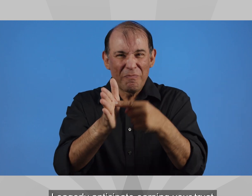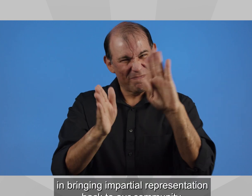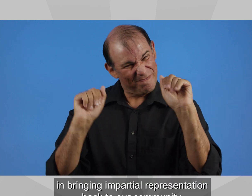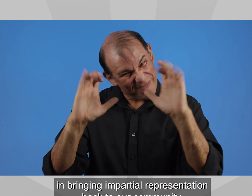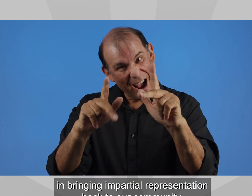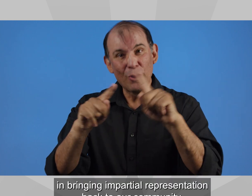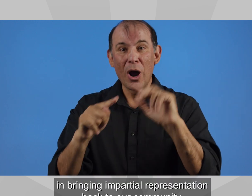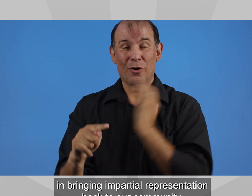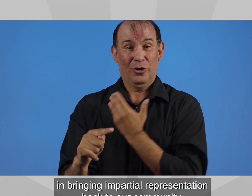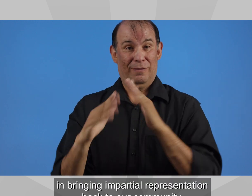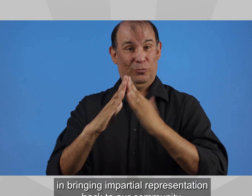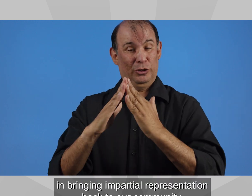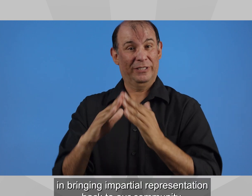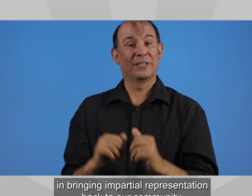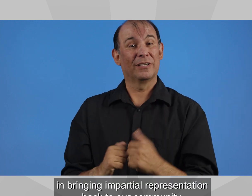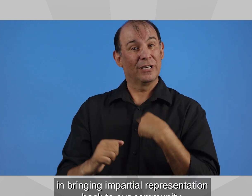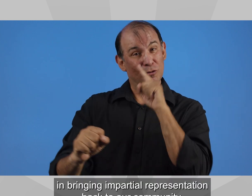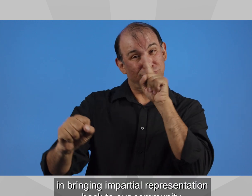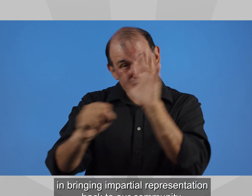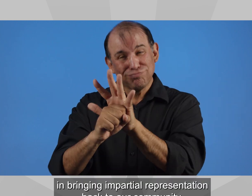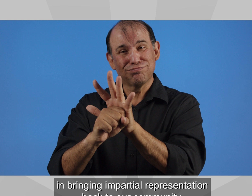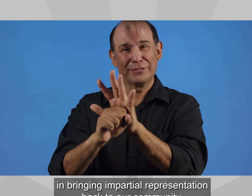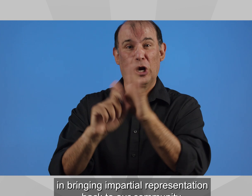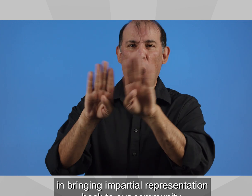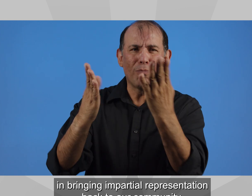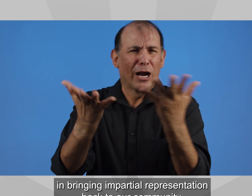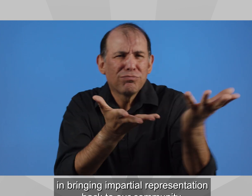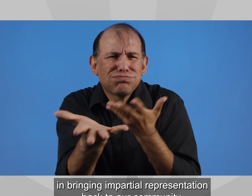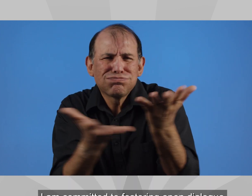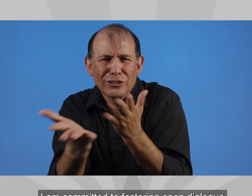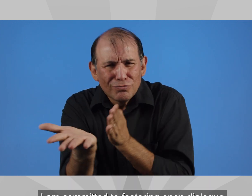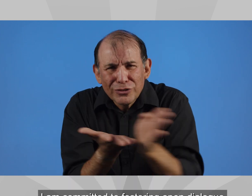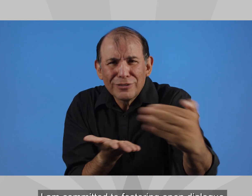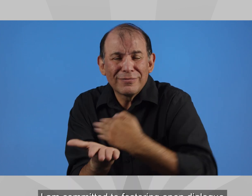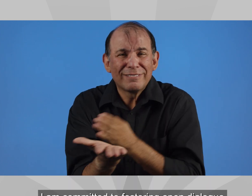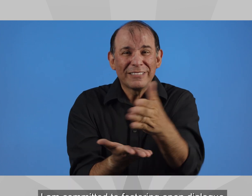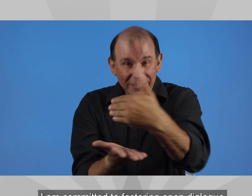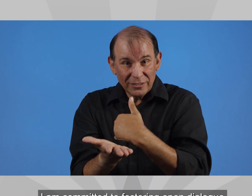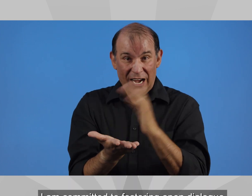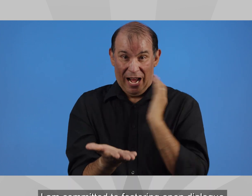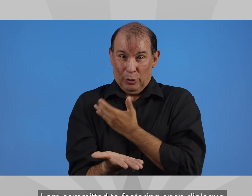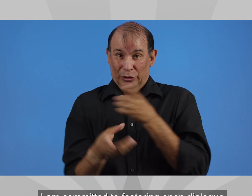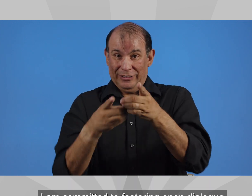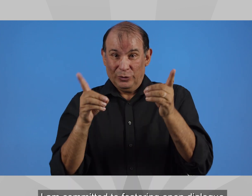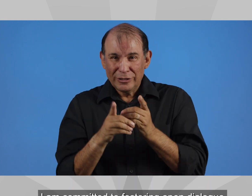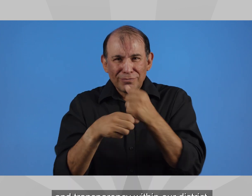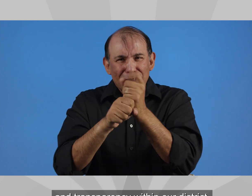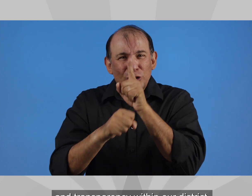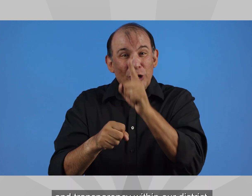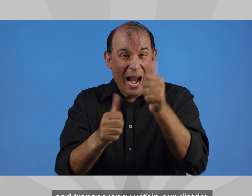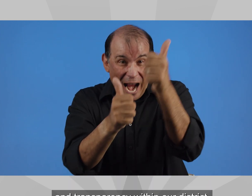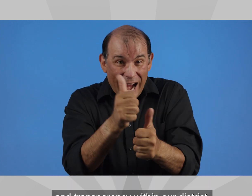trust and bringing impartial representation back to our community. I am committed to fostering open dialogue